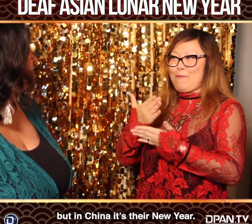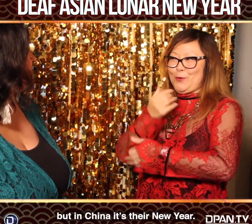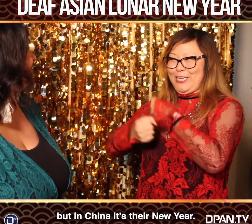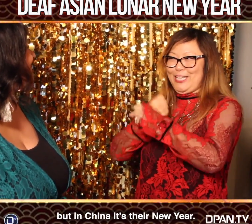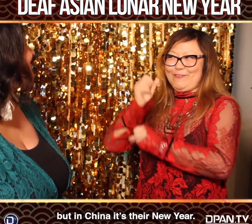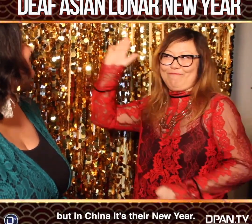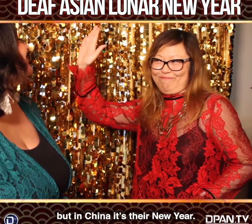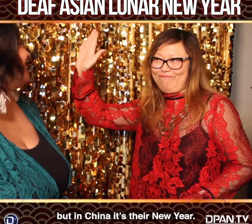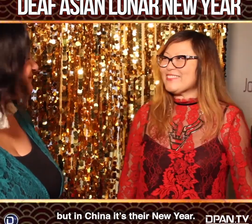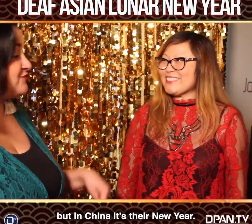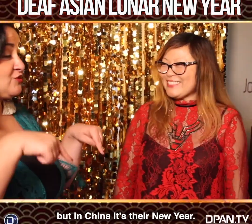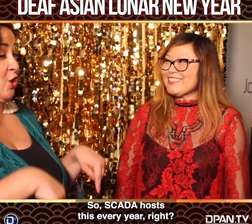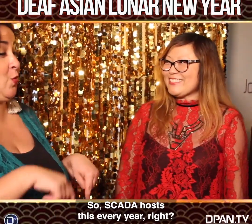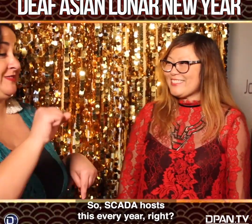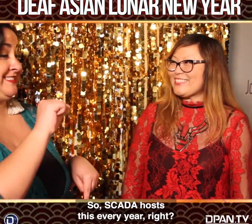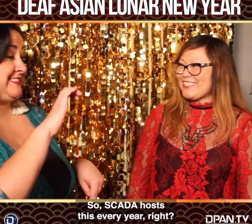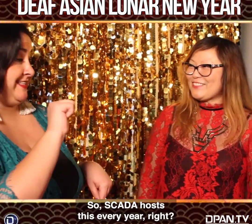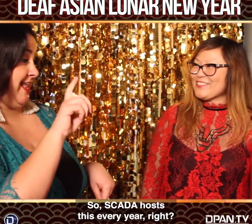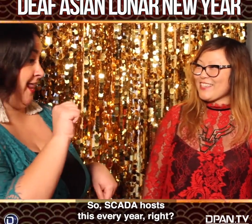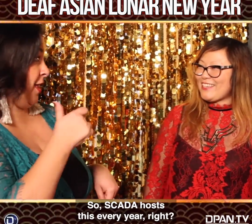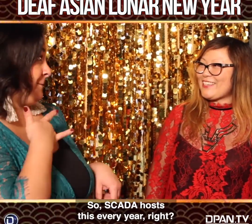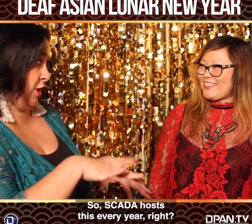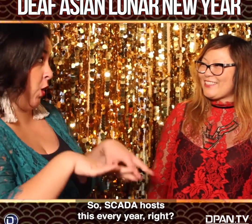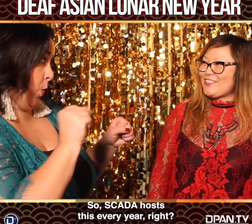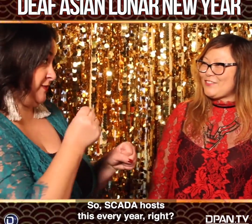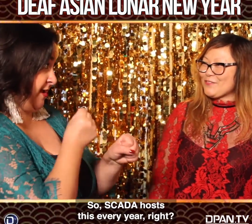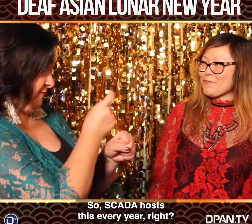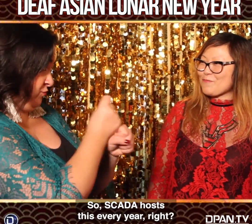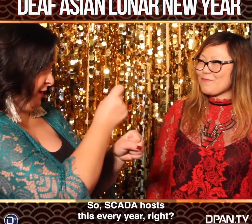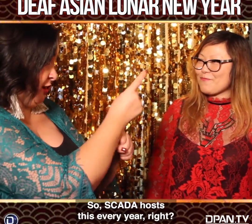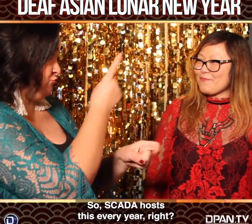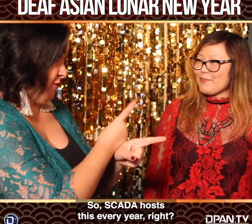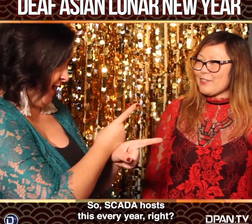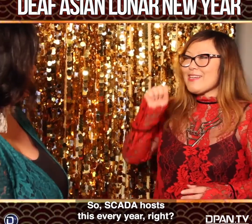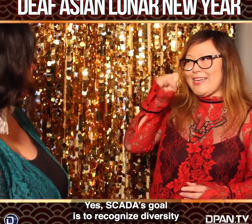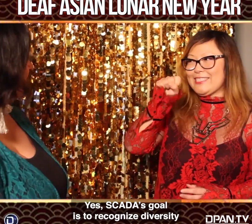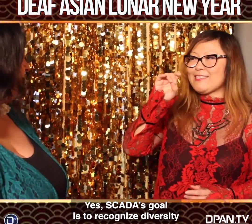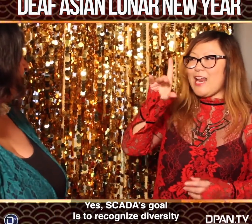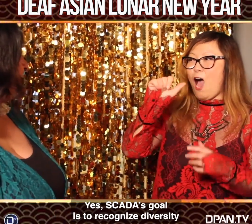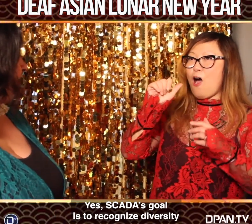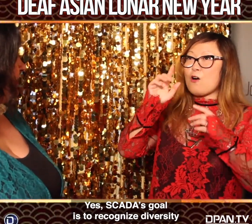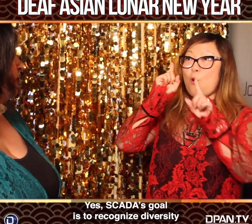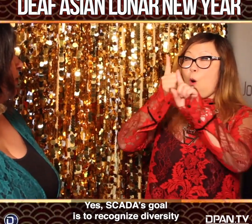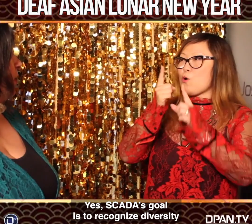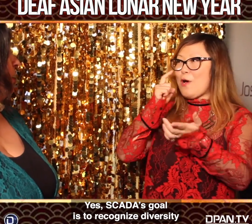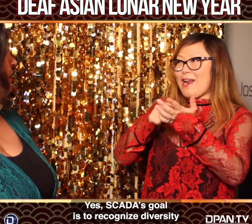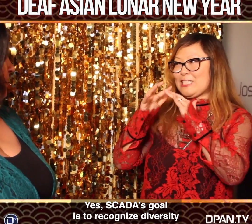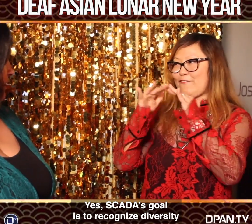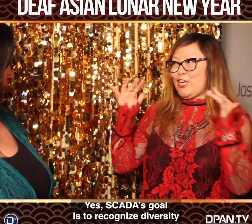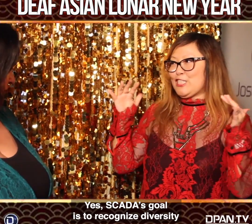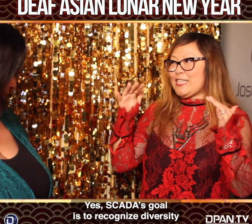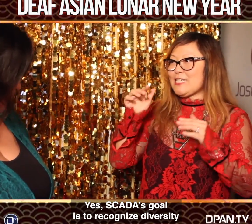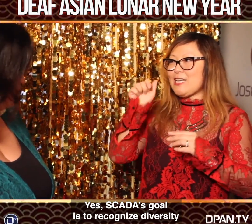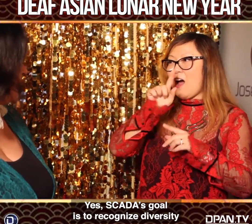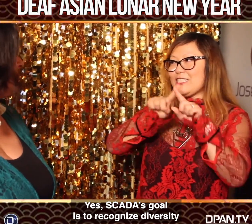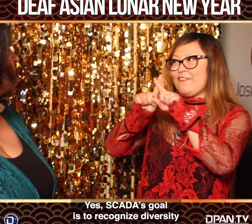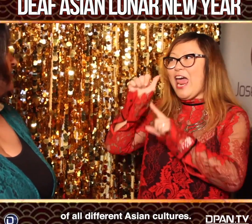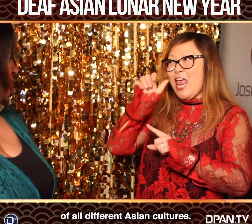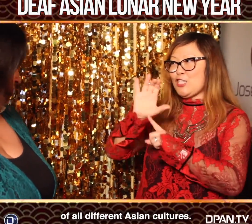Year. So SCADA hosts this every year, right? Yes, SCADA's goal is to recognize diversity of